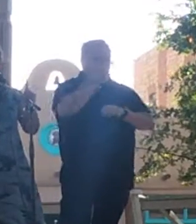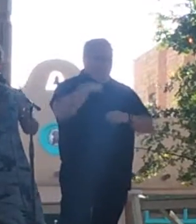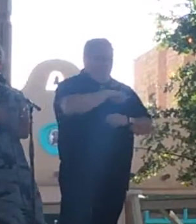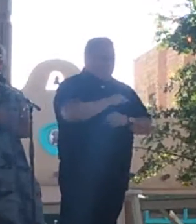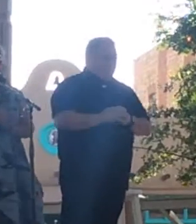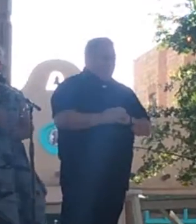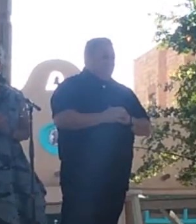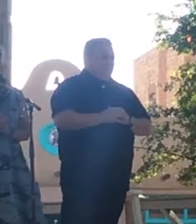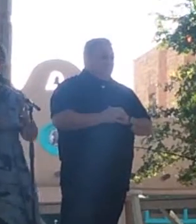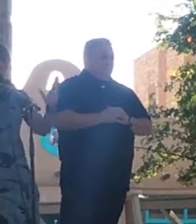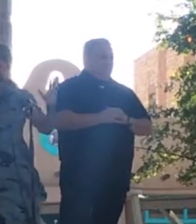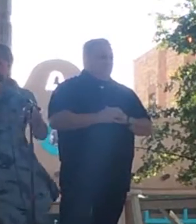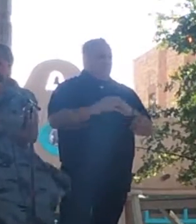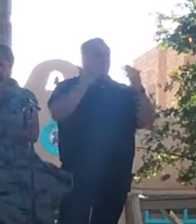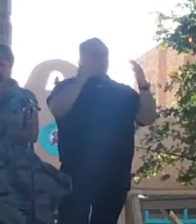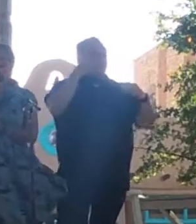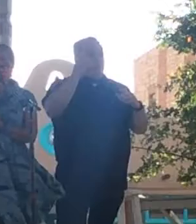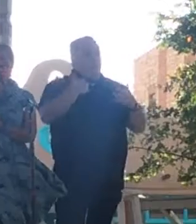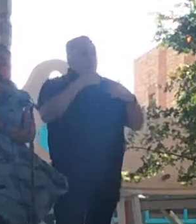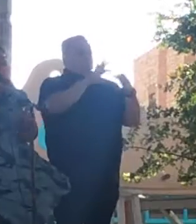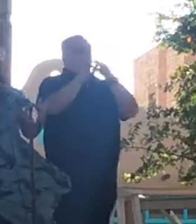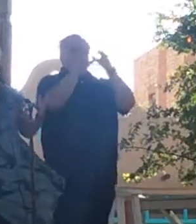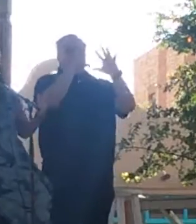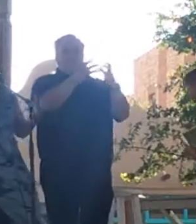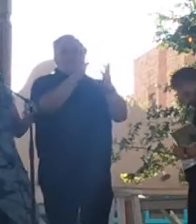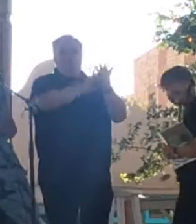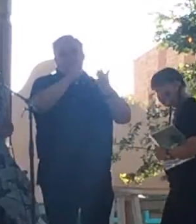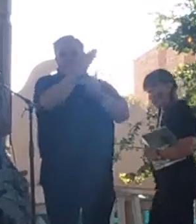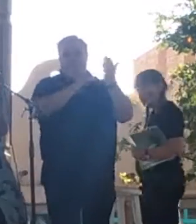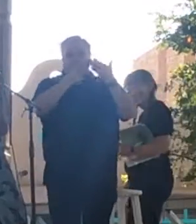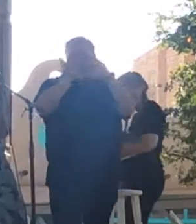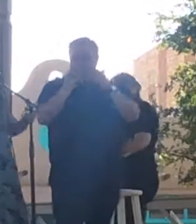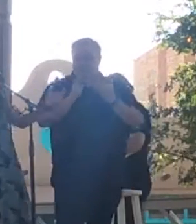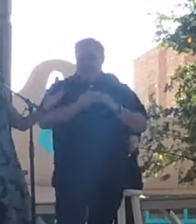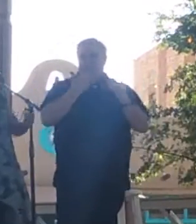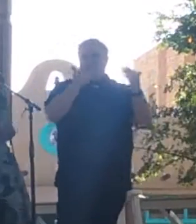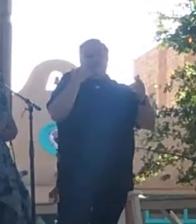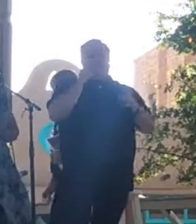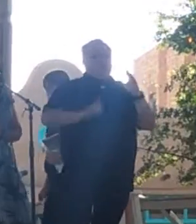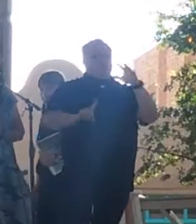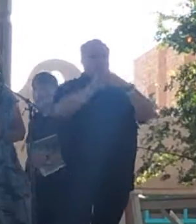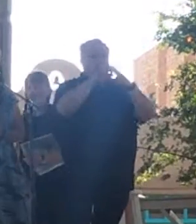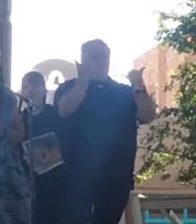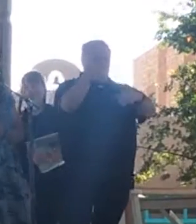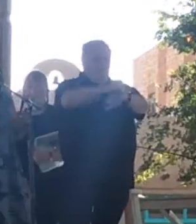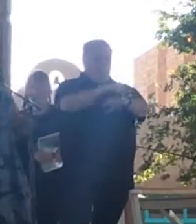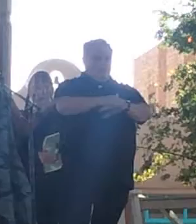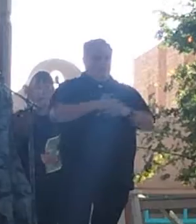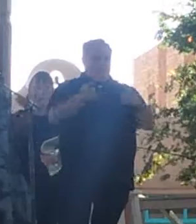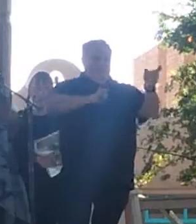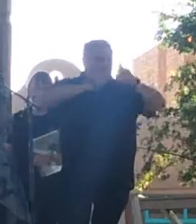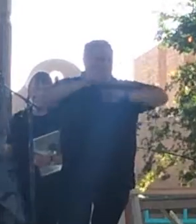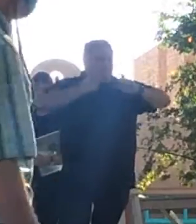us. Thank you for having United World College as part of the community. Thank you for showing up tonight and